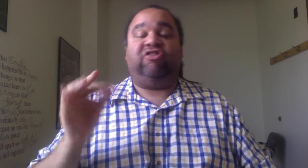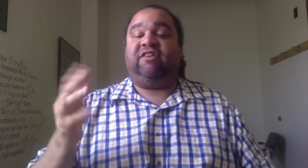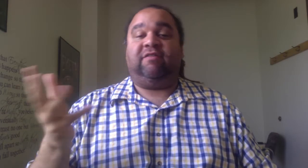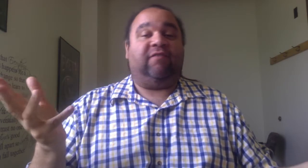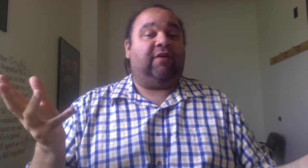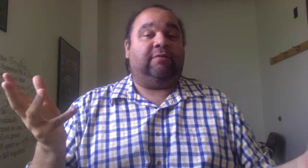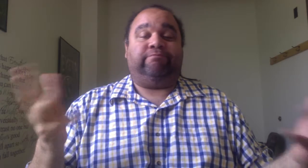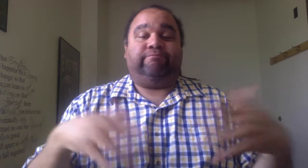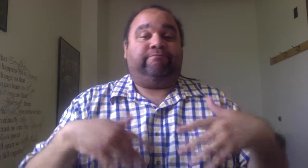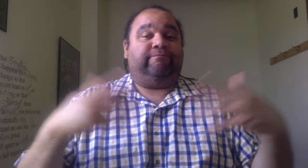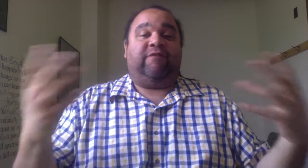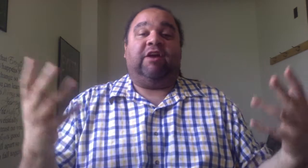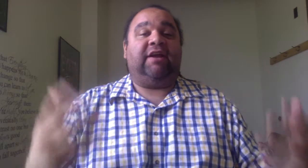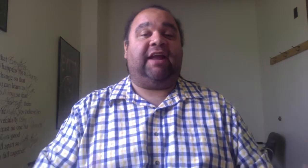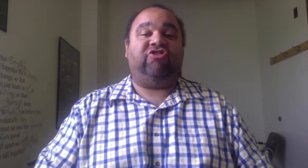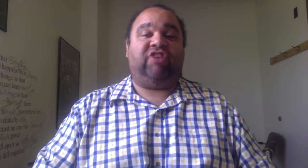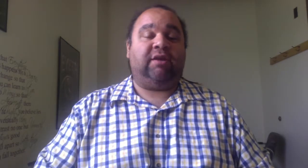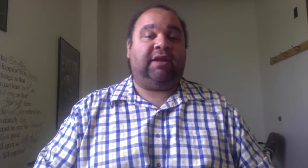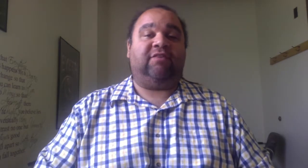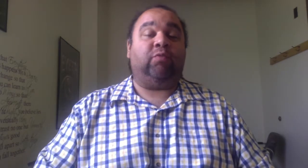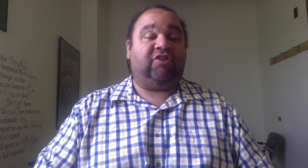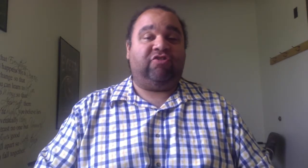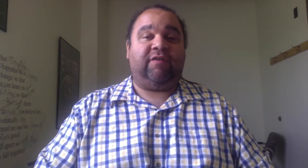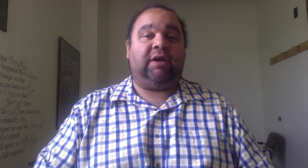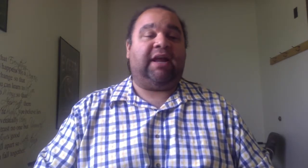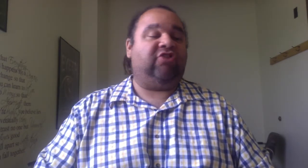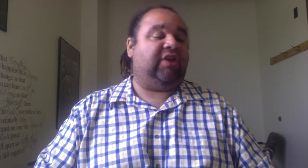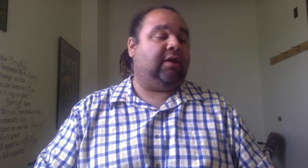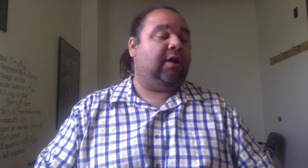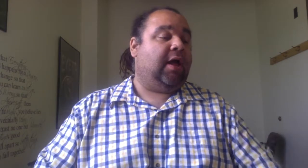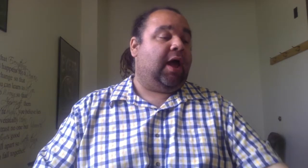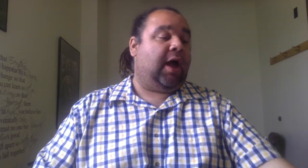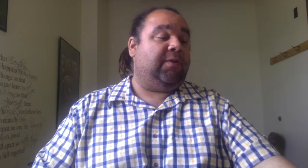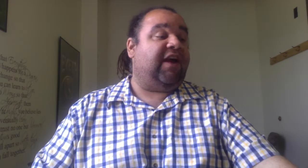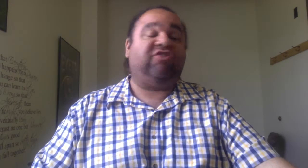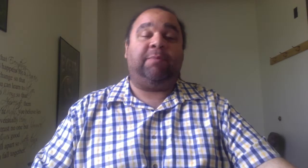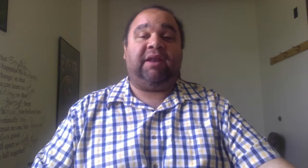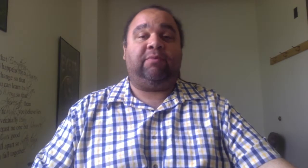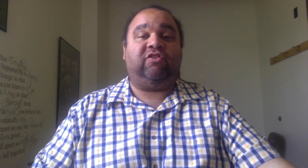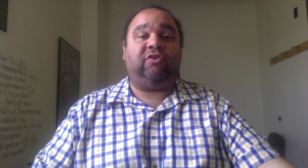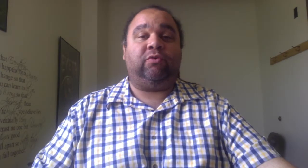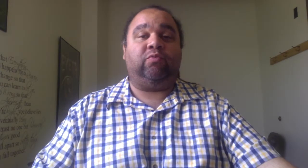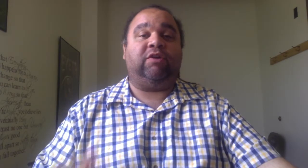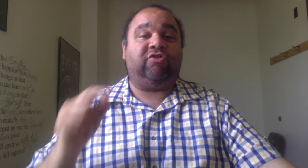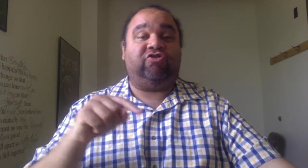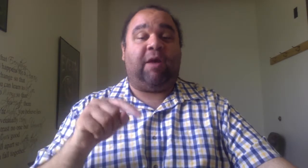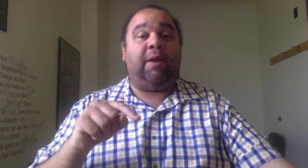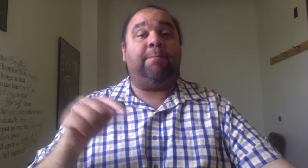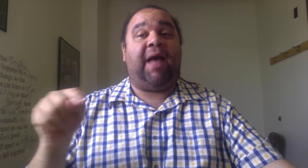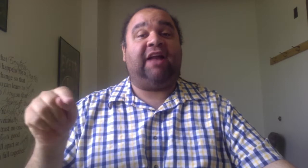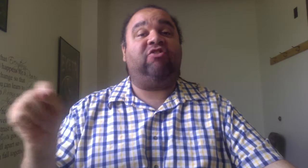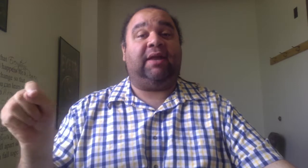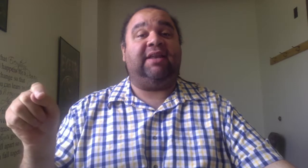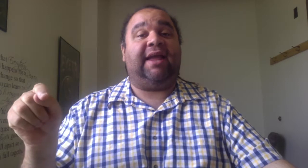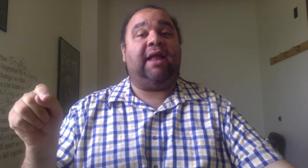a different variation. It's a regional variation. We've actually been able to research that one back to Indiana. We